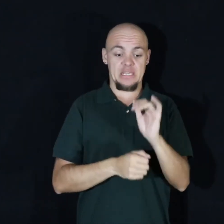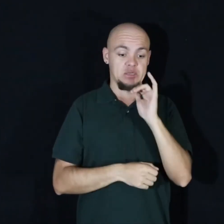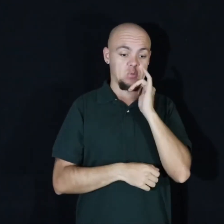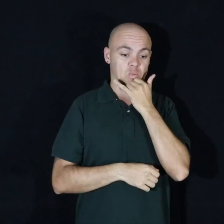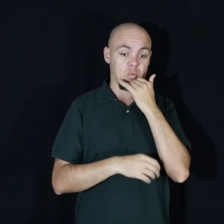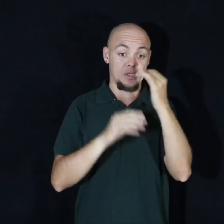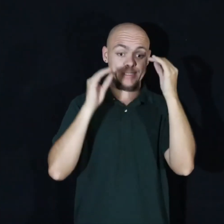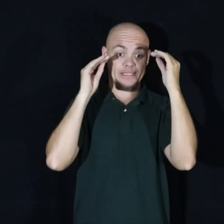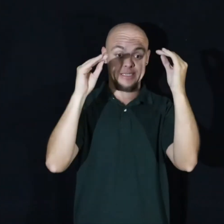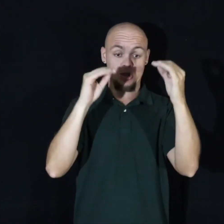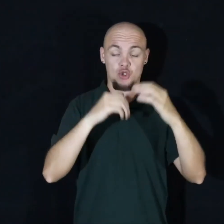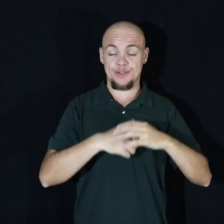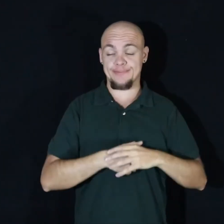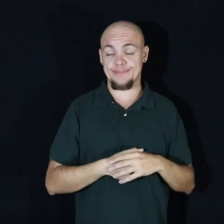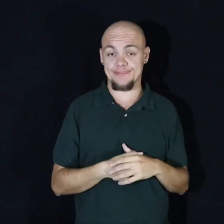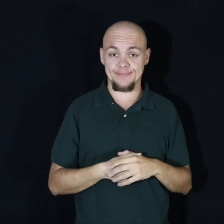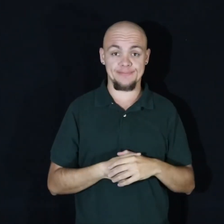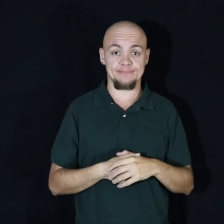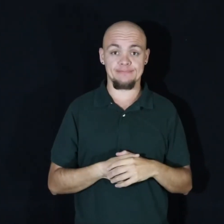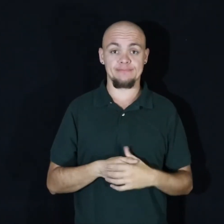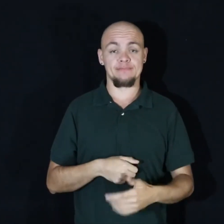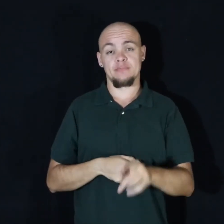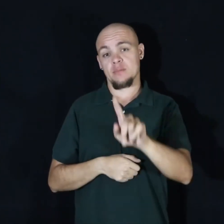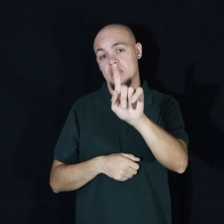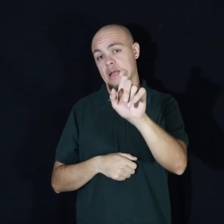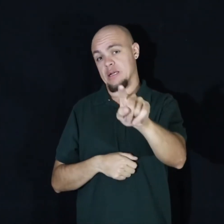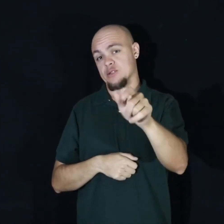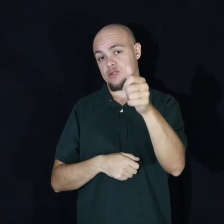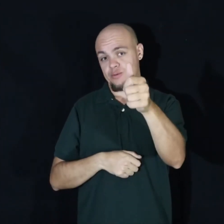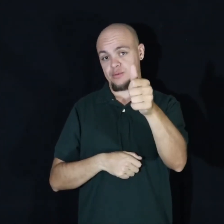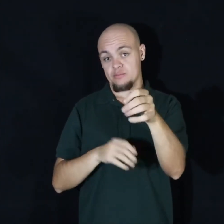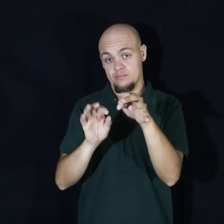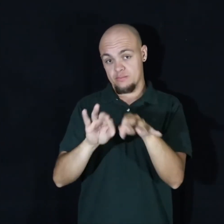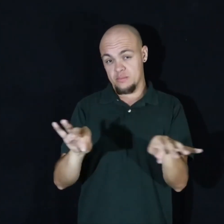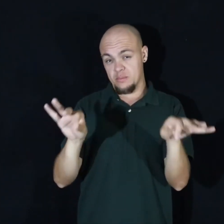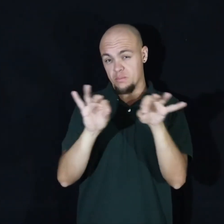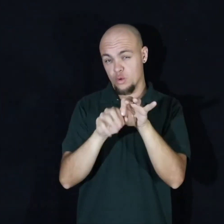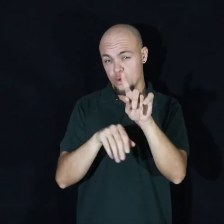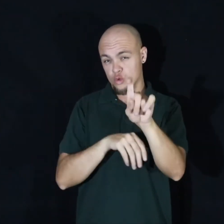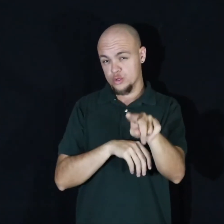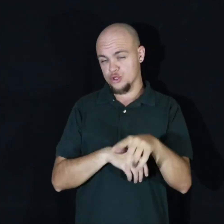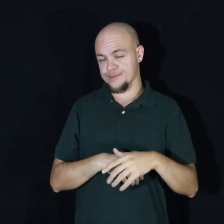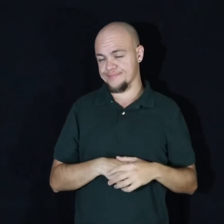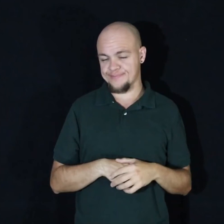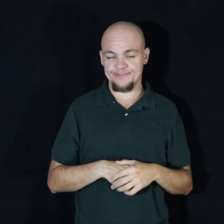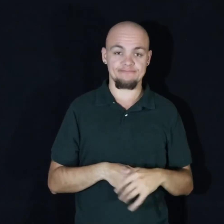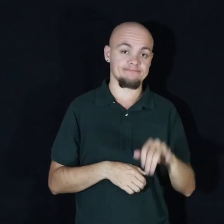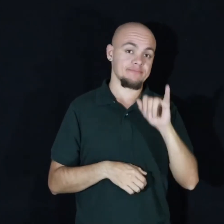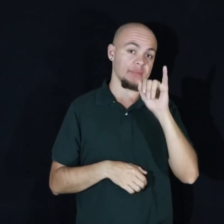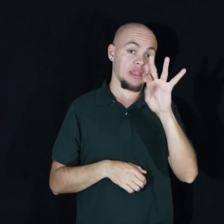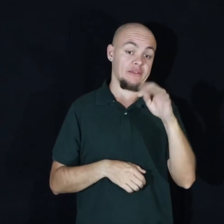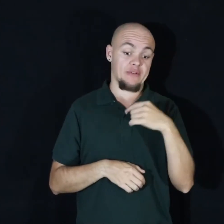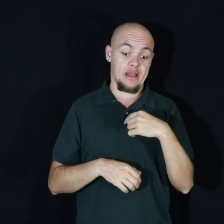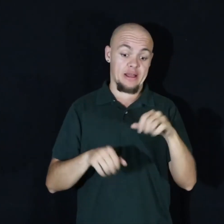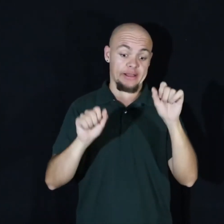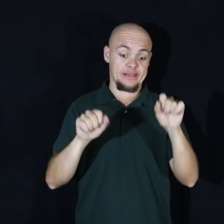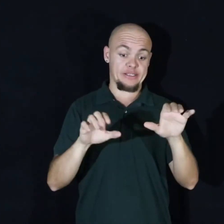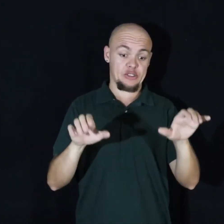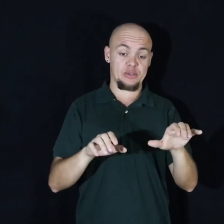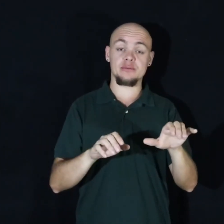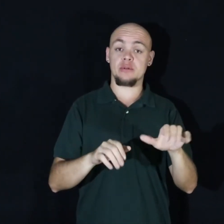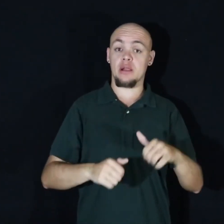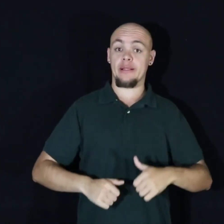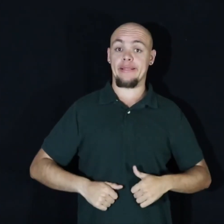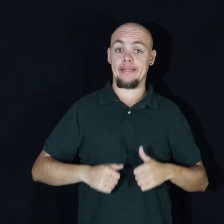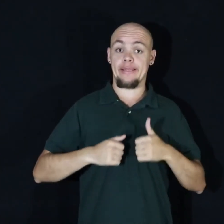you, then it's a wrong teaching. You should ask yourself this very important question. If I